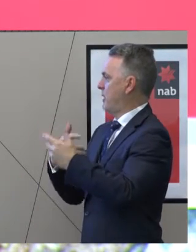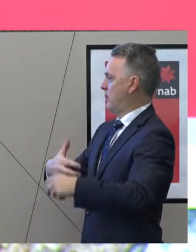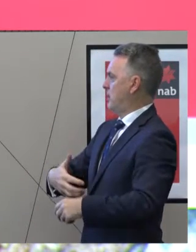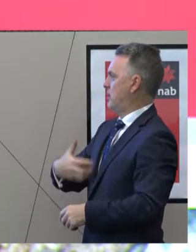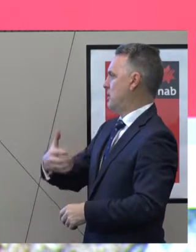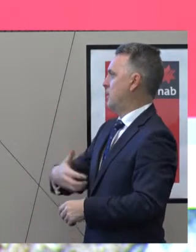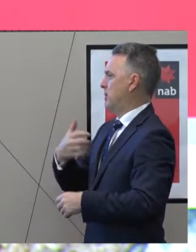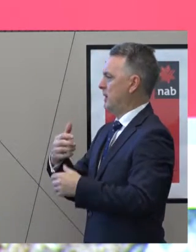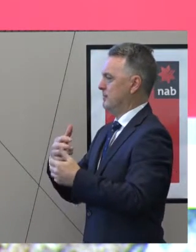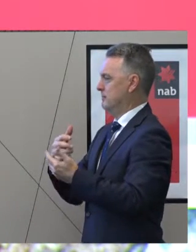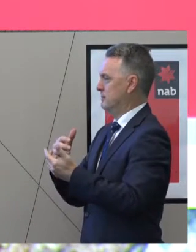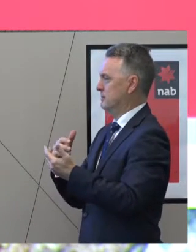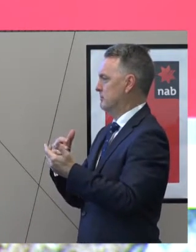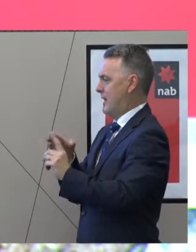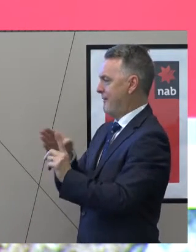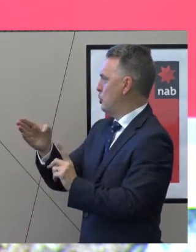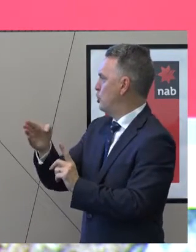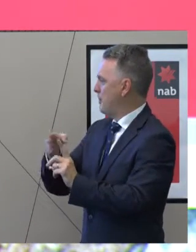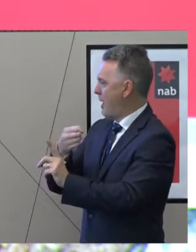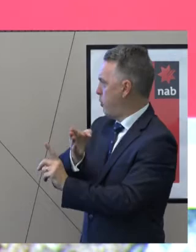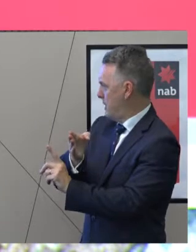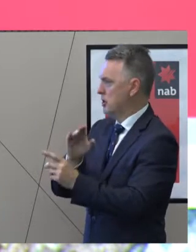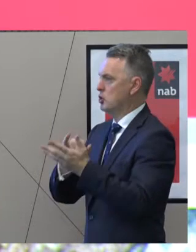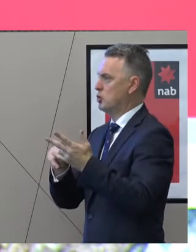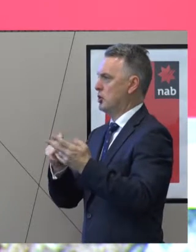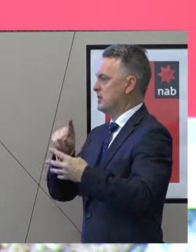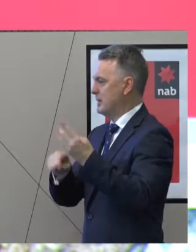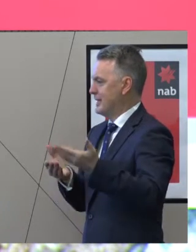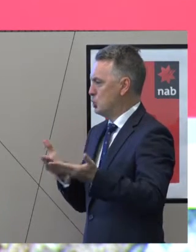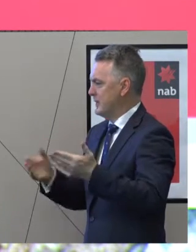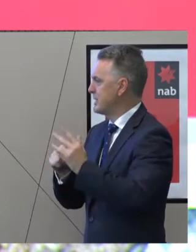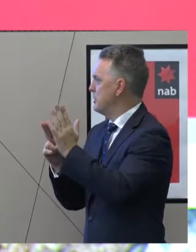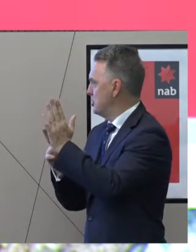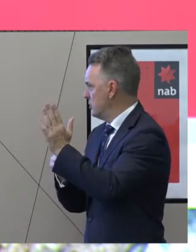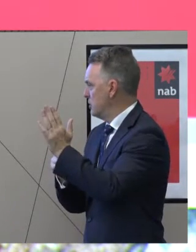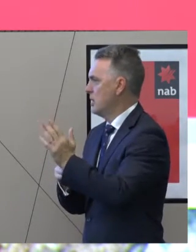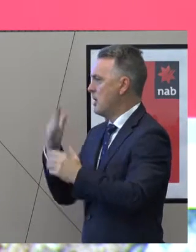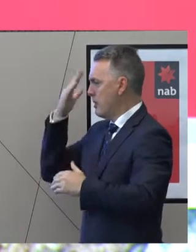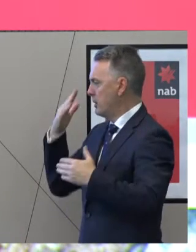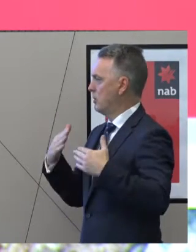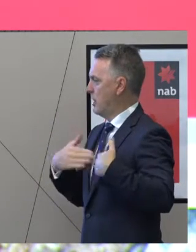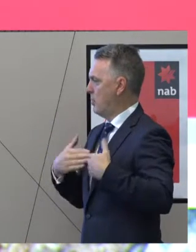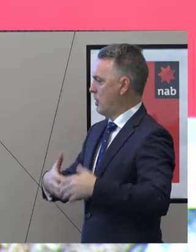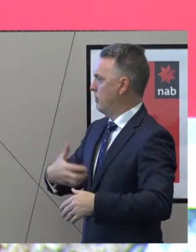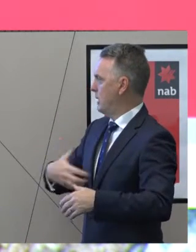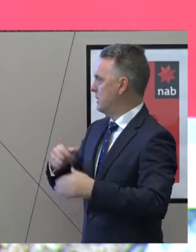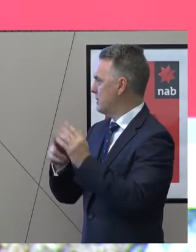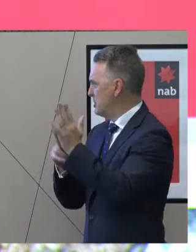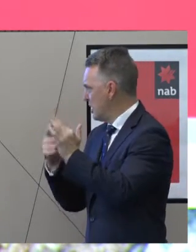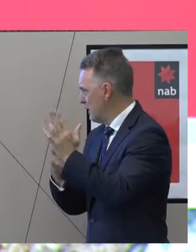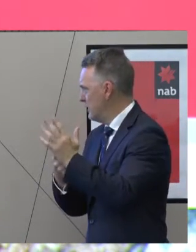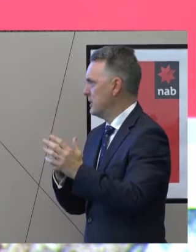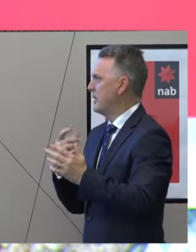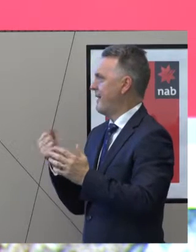complaints mechanisms and avenues. So there's the Disability Services Commission and the Mental Health Complaints Commissioner, and there are